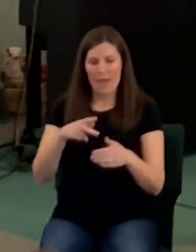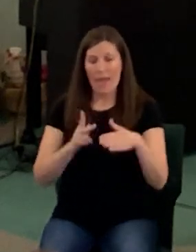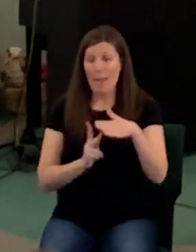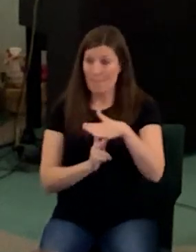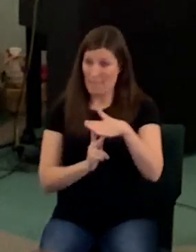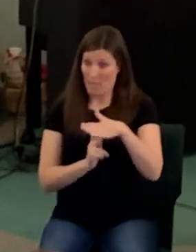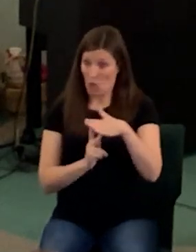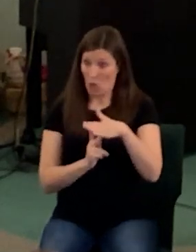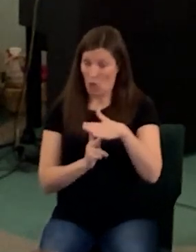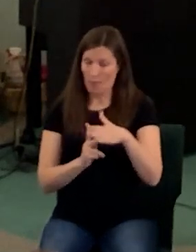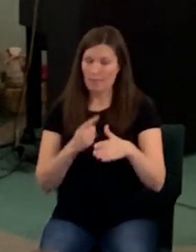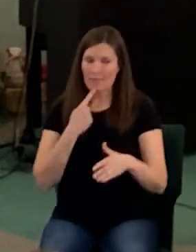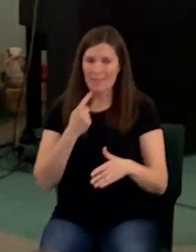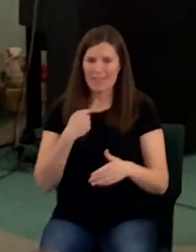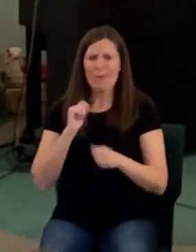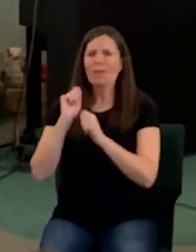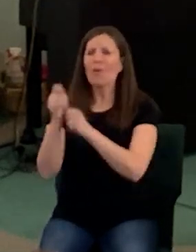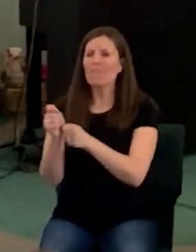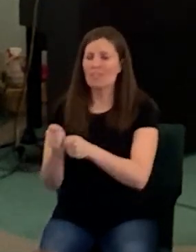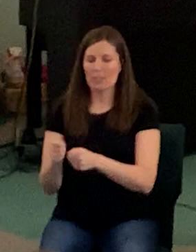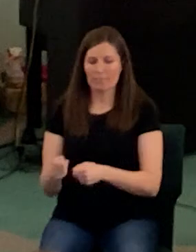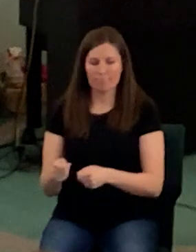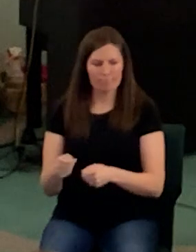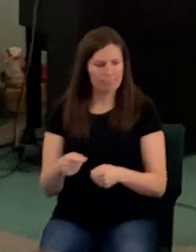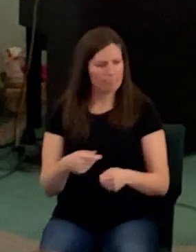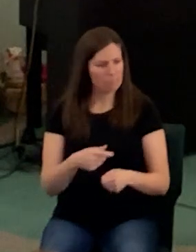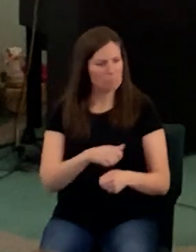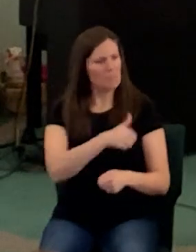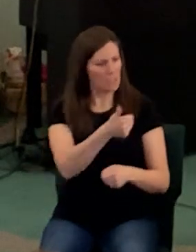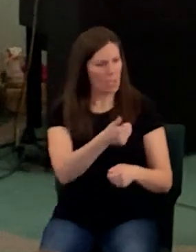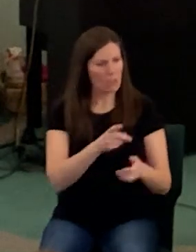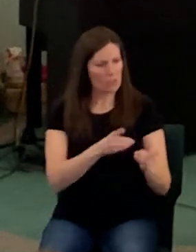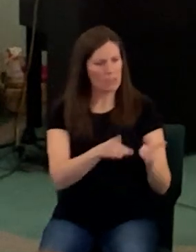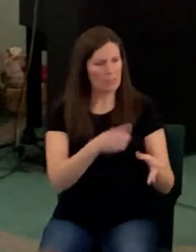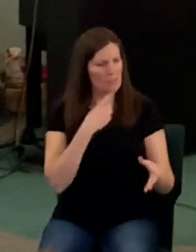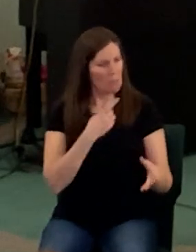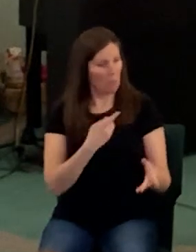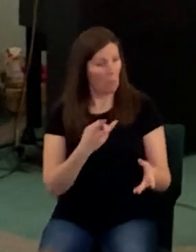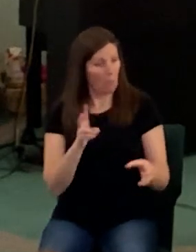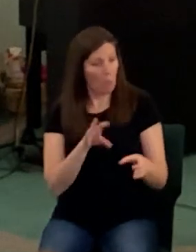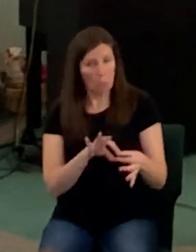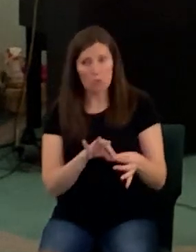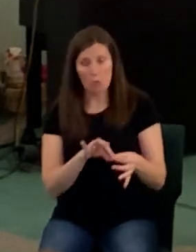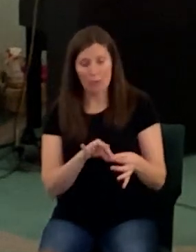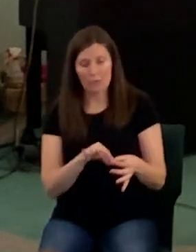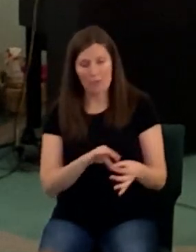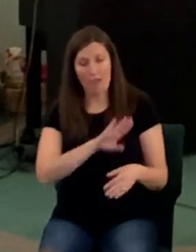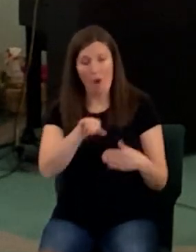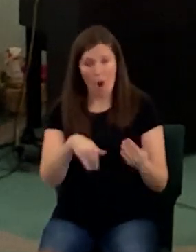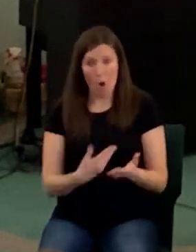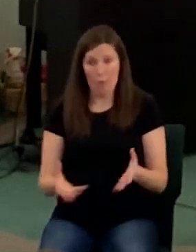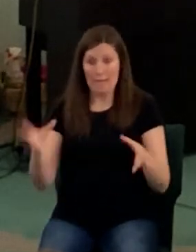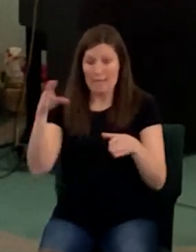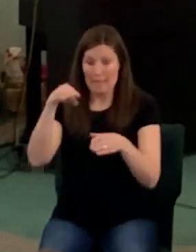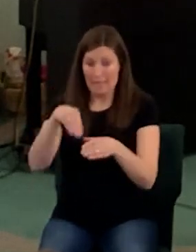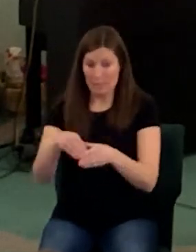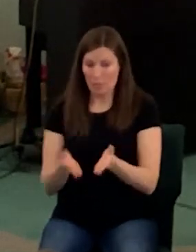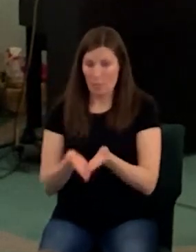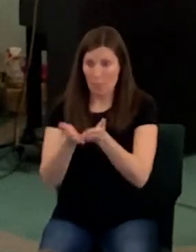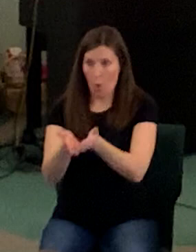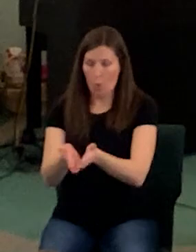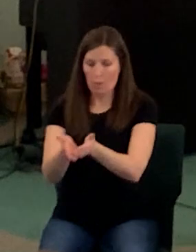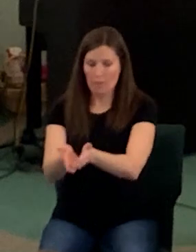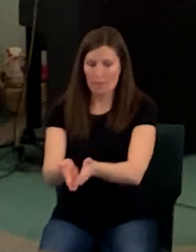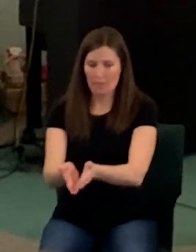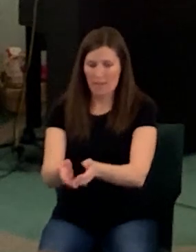fishing.' They said to him, 'We will also come with you.' They went out and got into the boat, and that night they